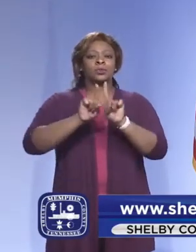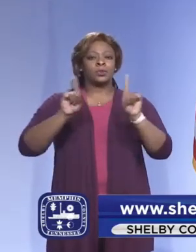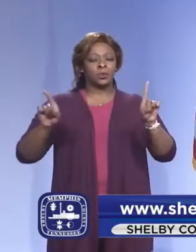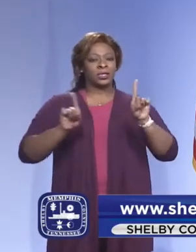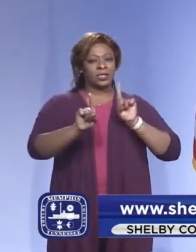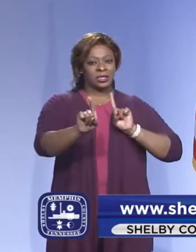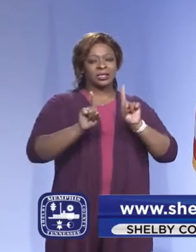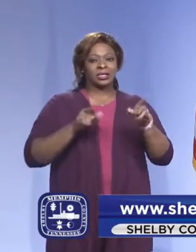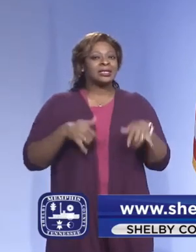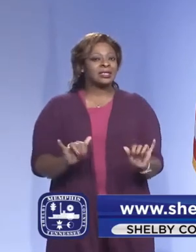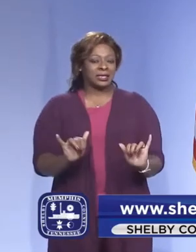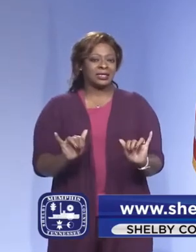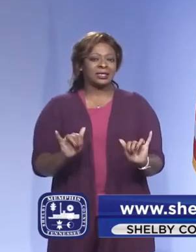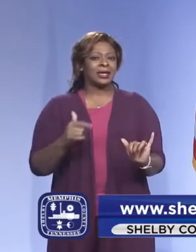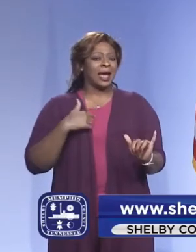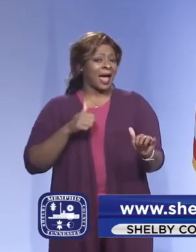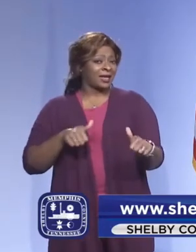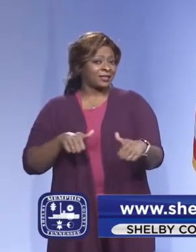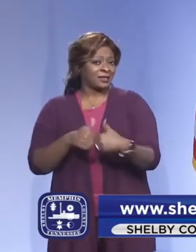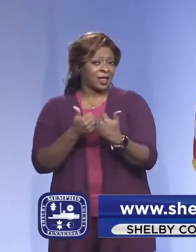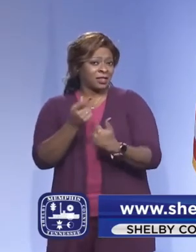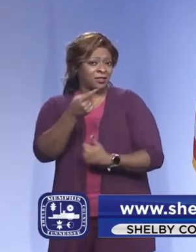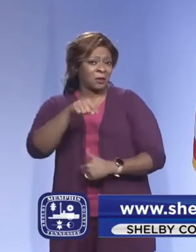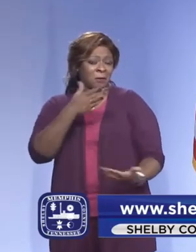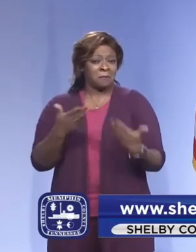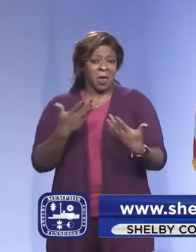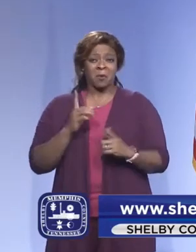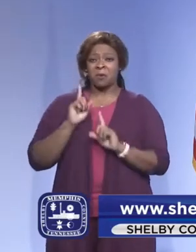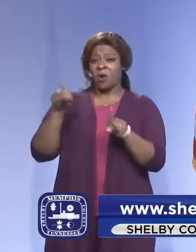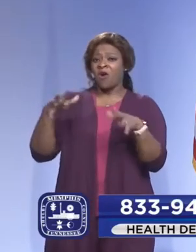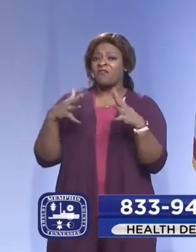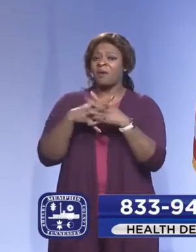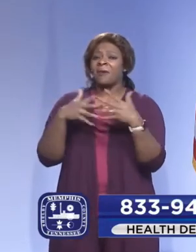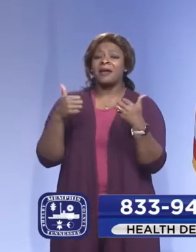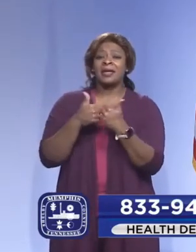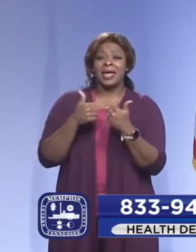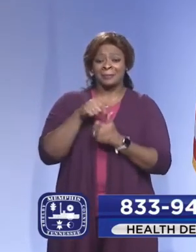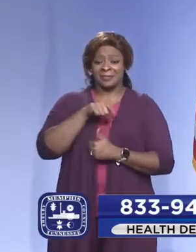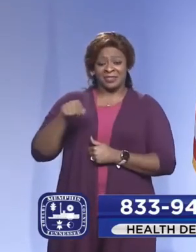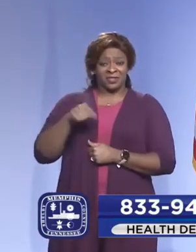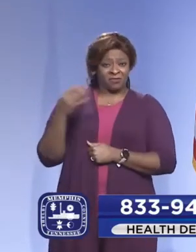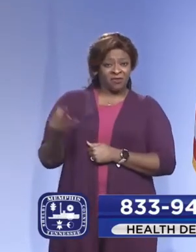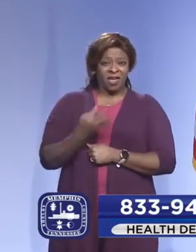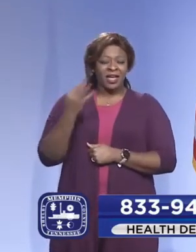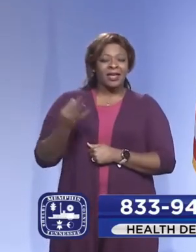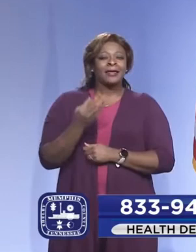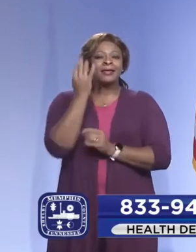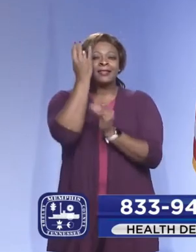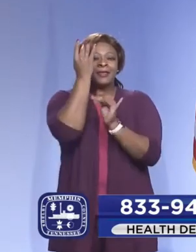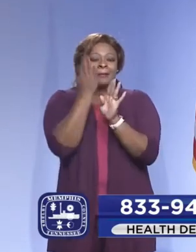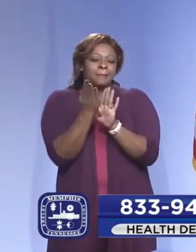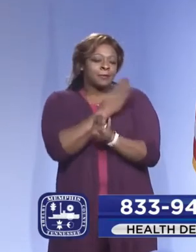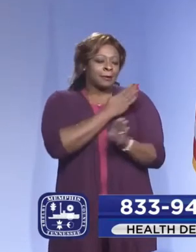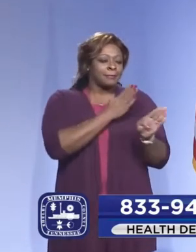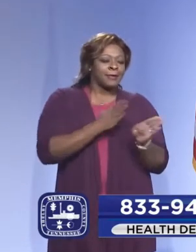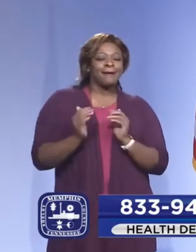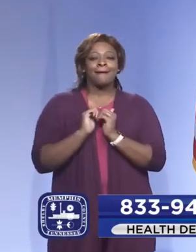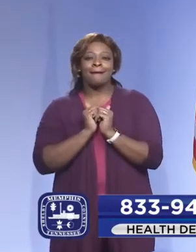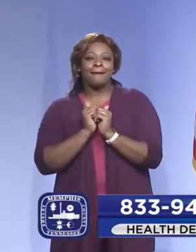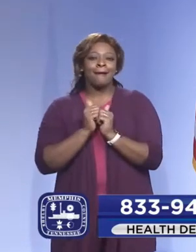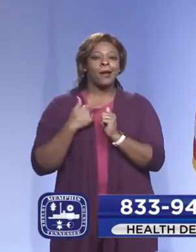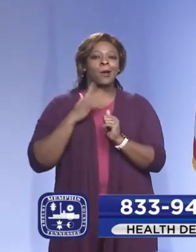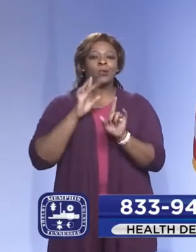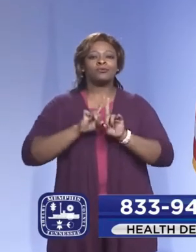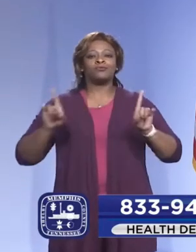distance. I would challenge those of you who might want to go to a football game this Friday to think ahead of time about how you're going to